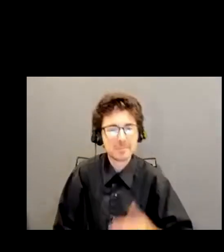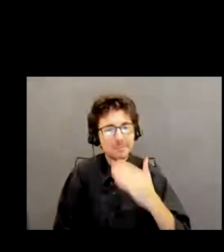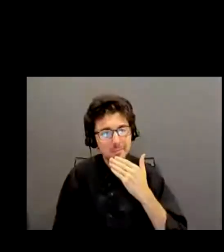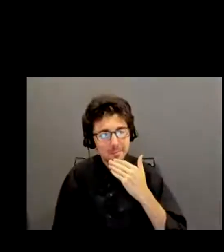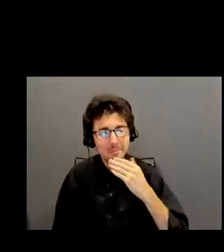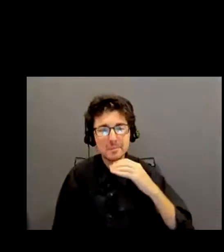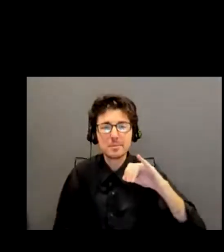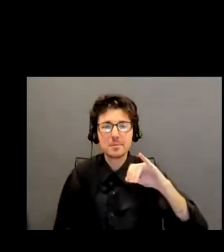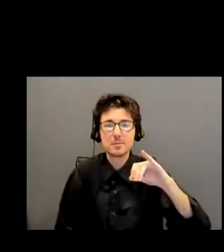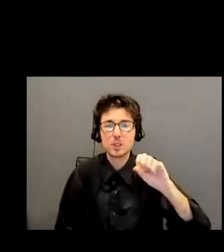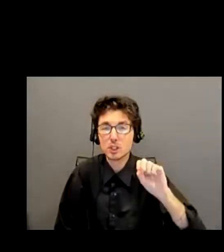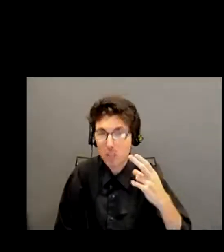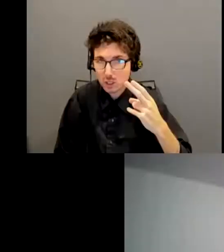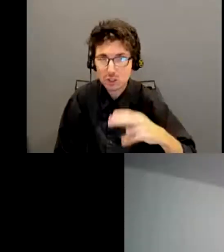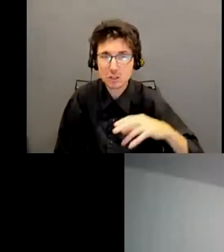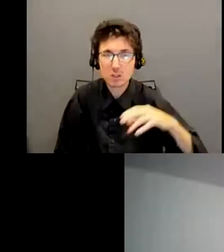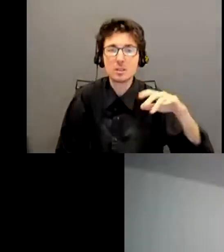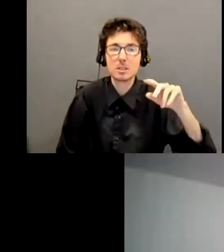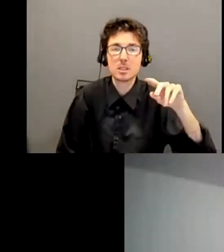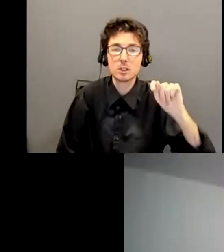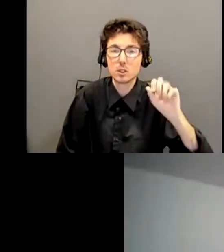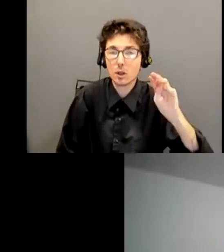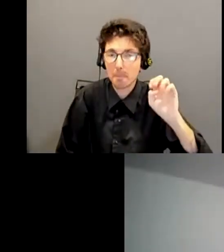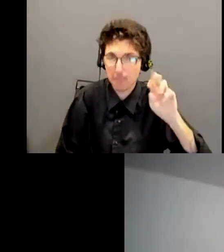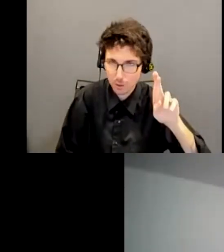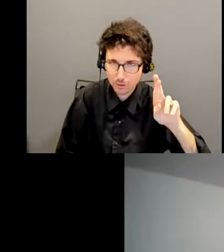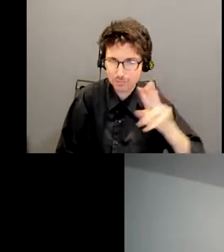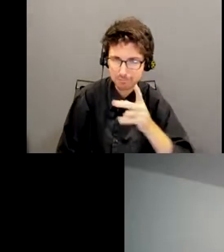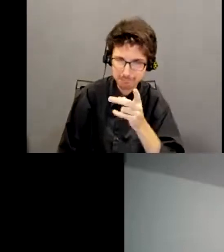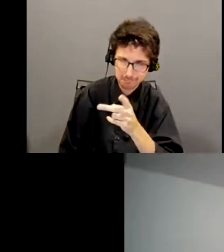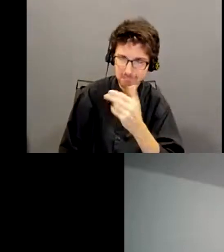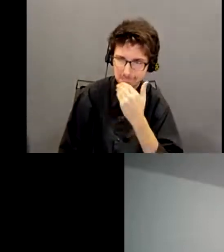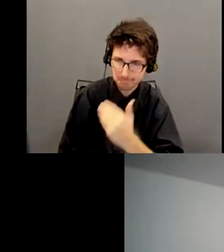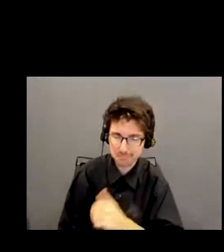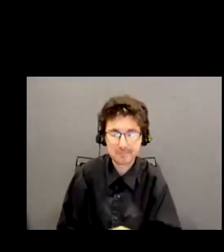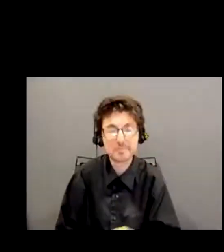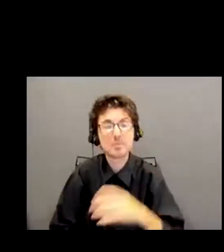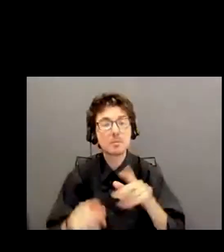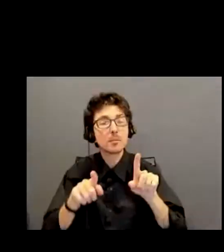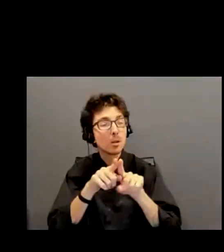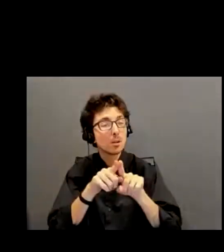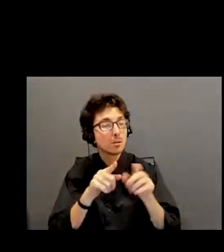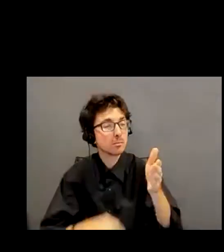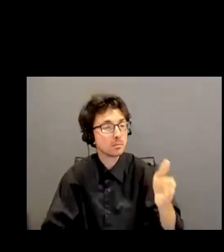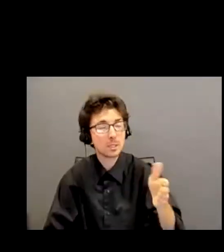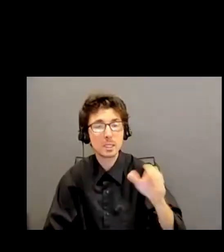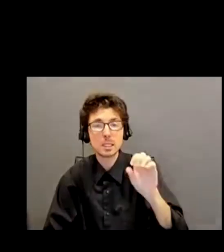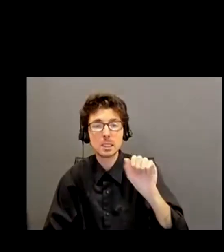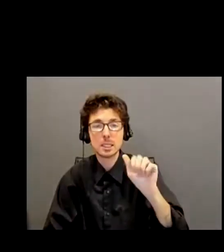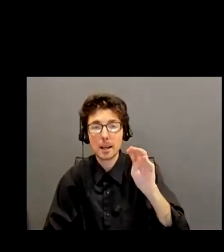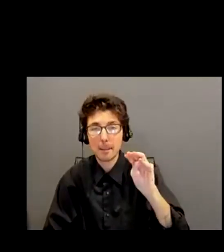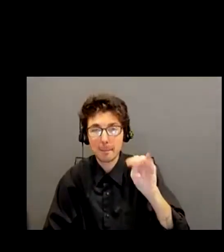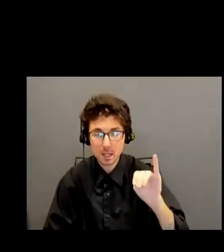With us today also, Mr. Sami Jabrin, the manager of the